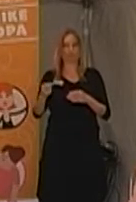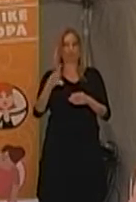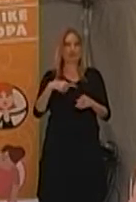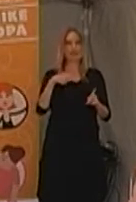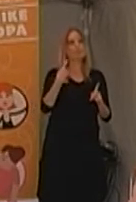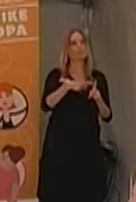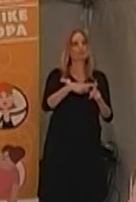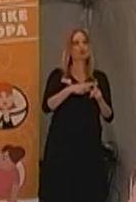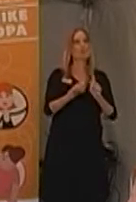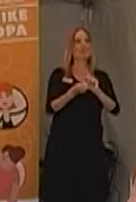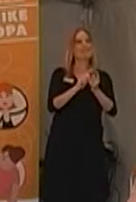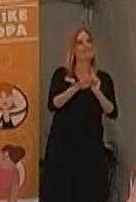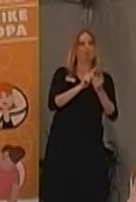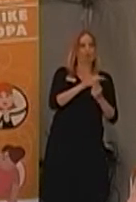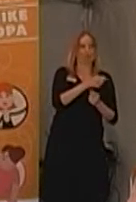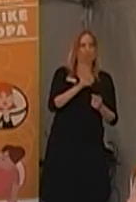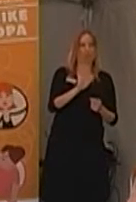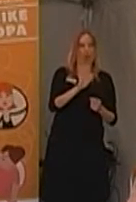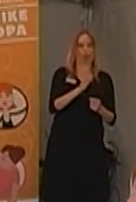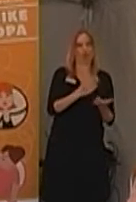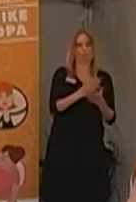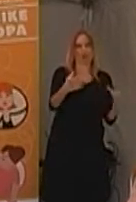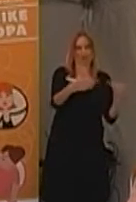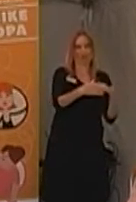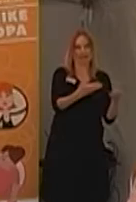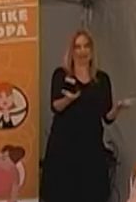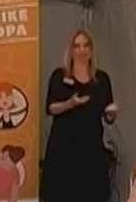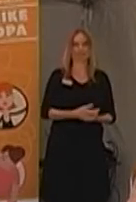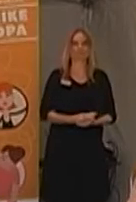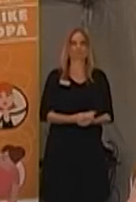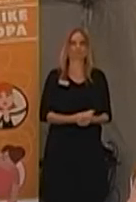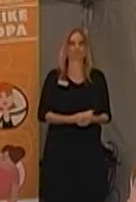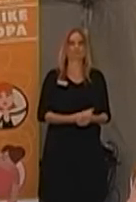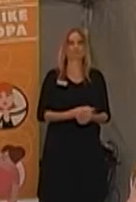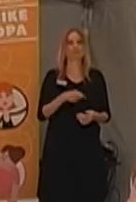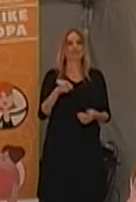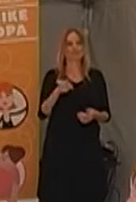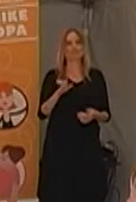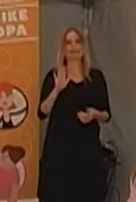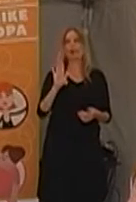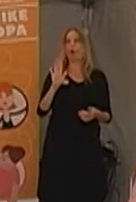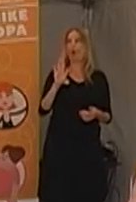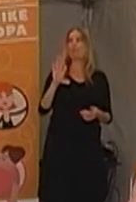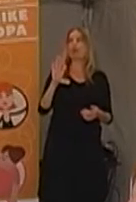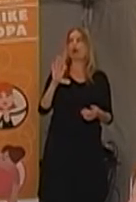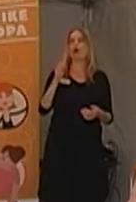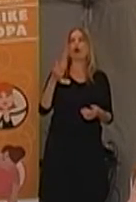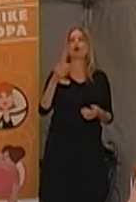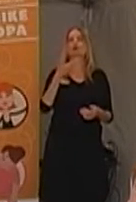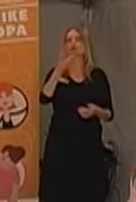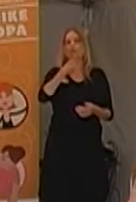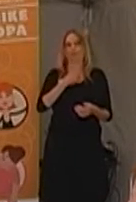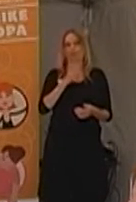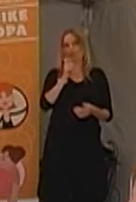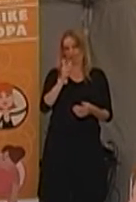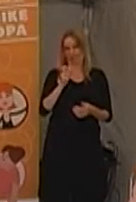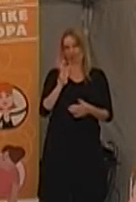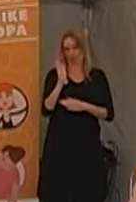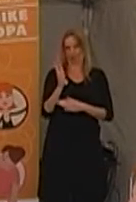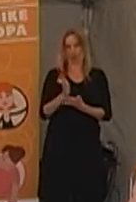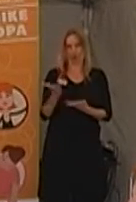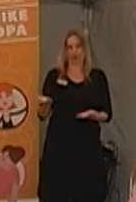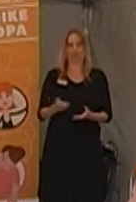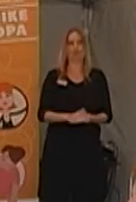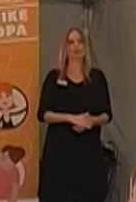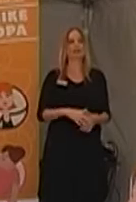parties. And that is the answer to your question more exactly. And that's when it started, and after